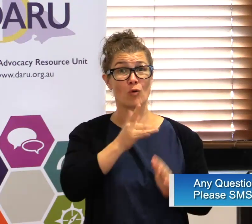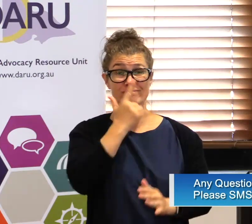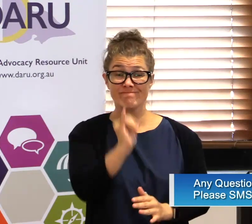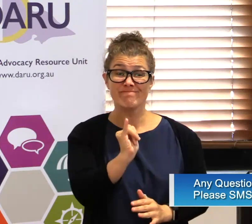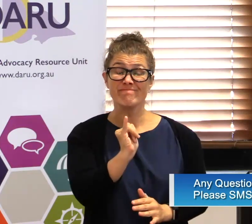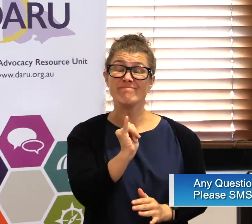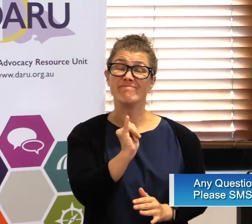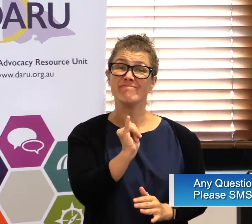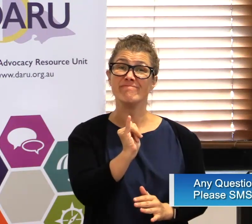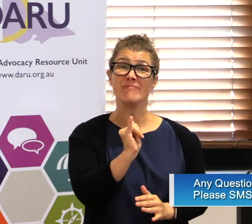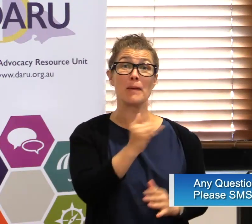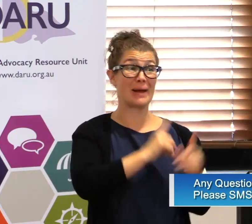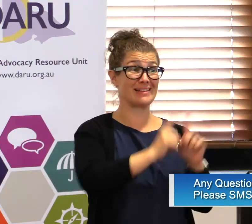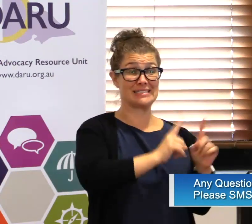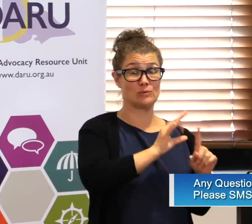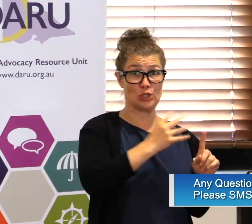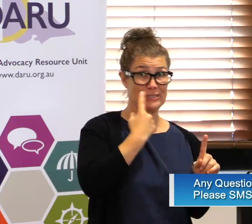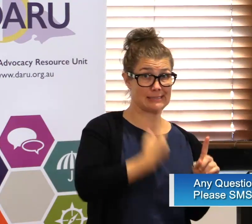something we don't see. But on the other side,